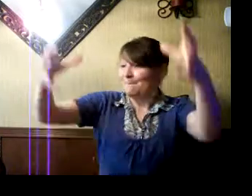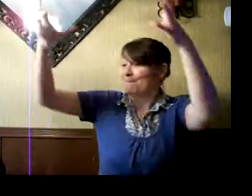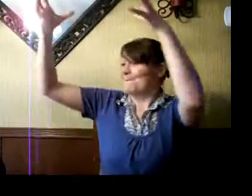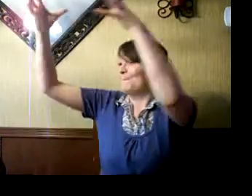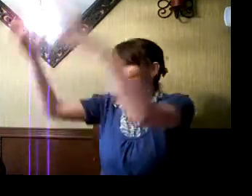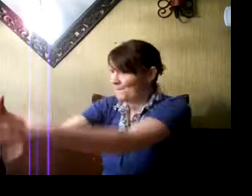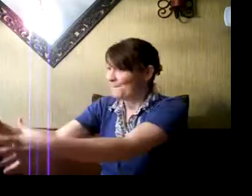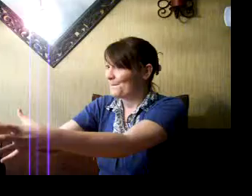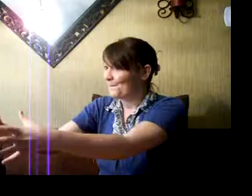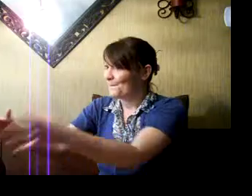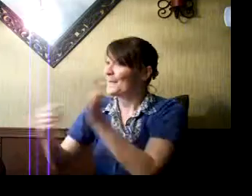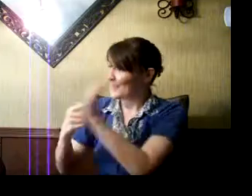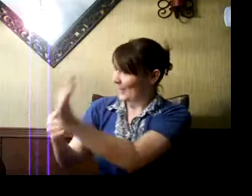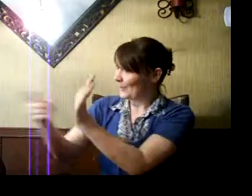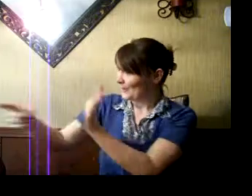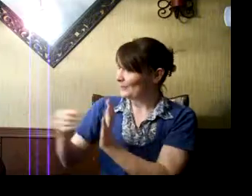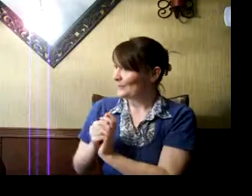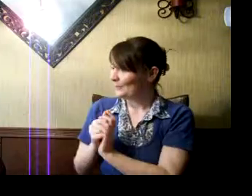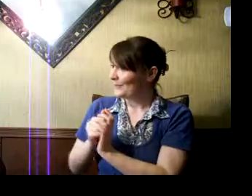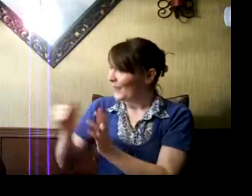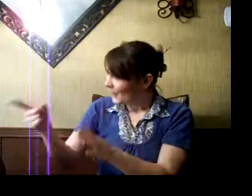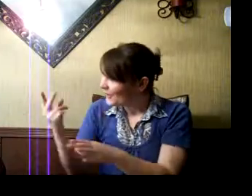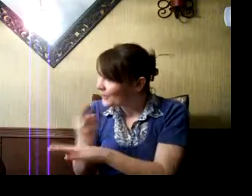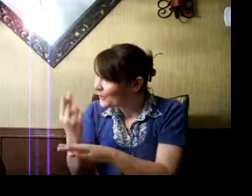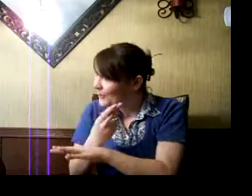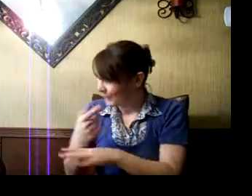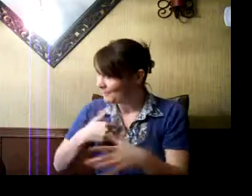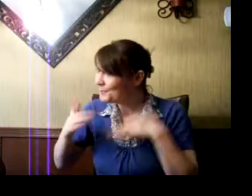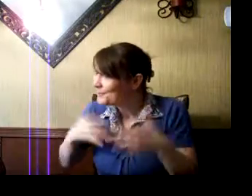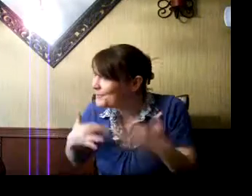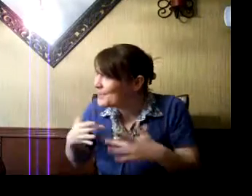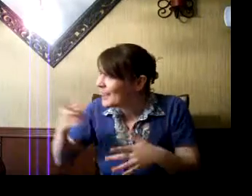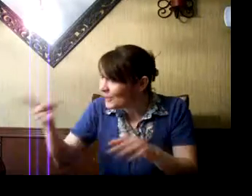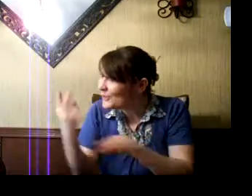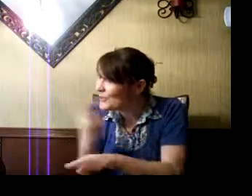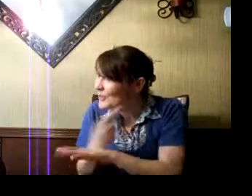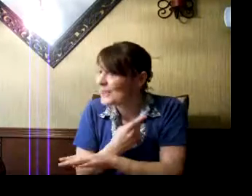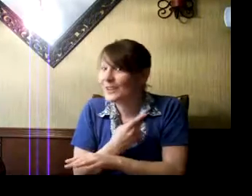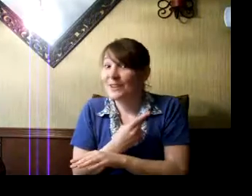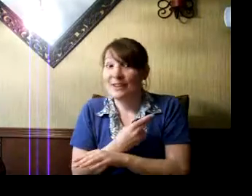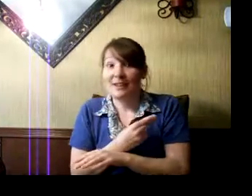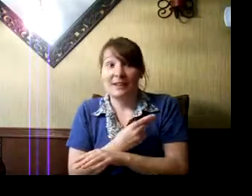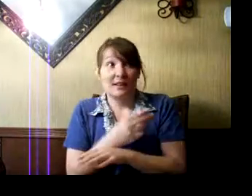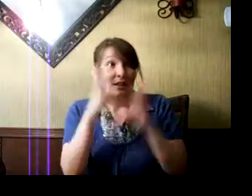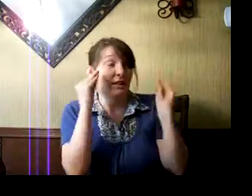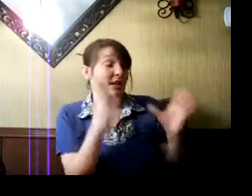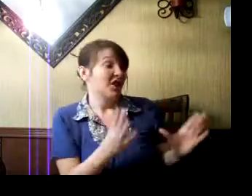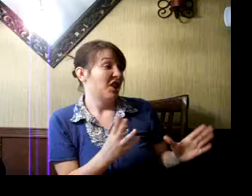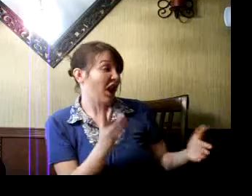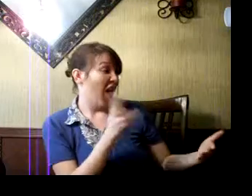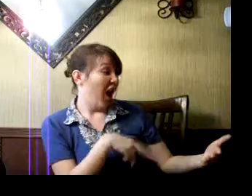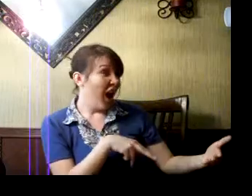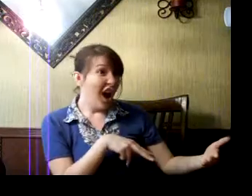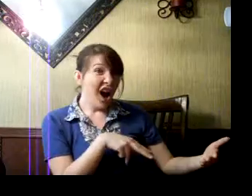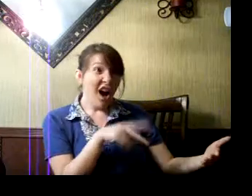it, and then I give it to you. I have to consider not 6 levels of Bloom's taxonomy. I have to